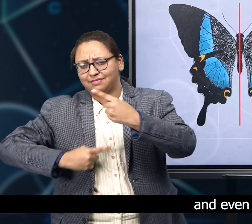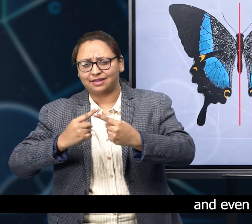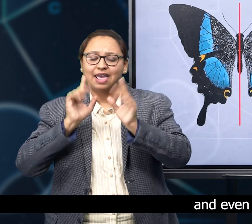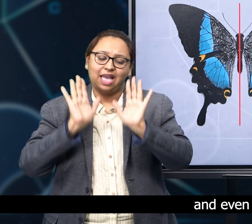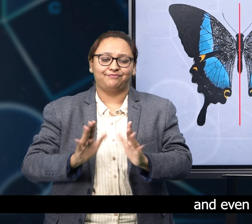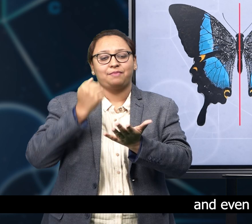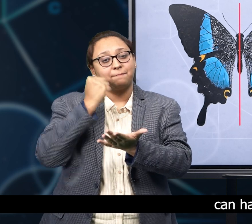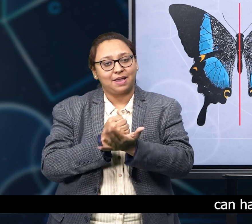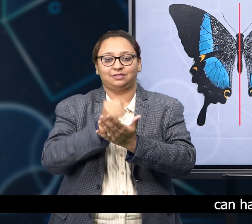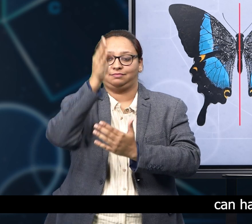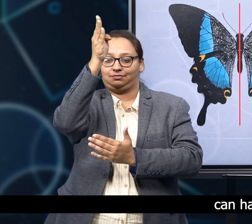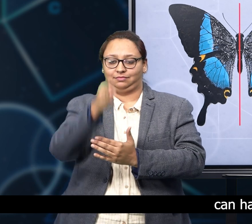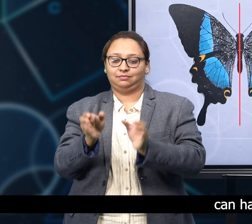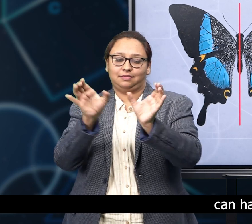everyday objects can have symmetry.